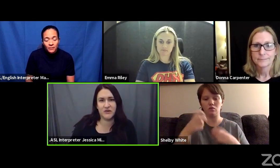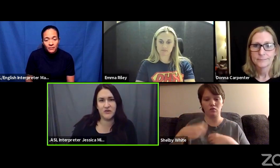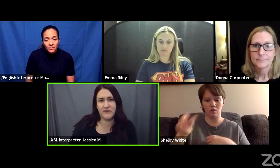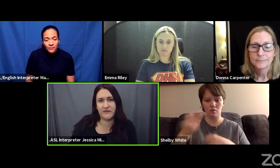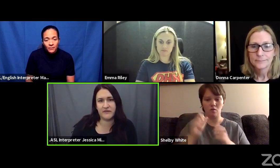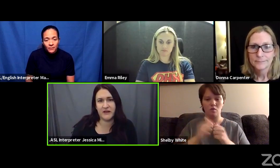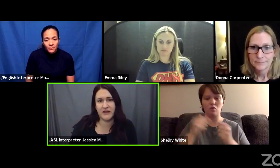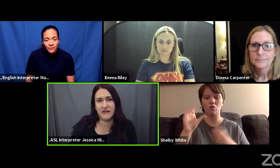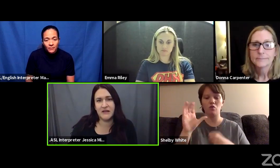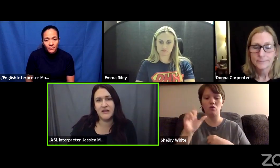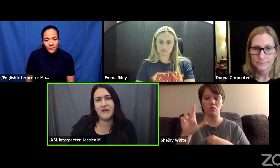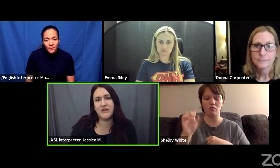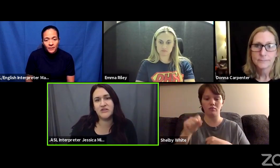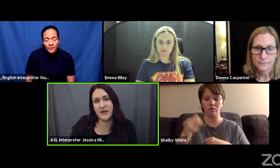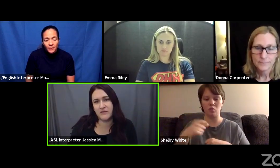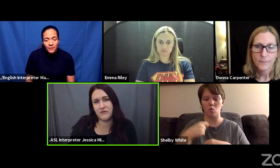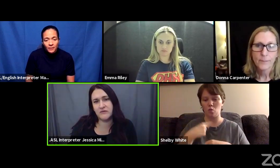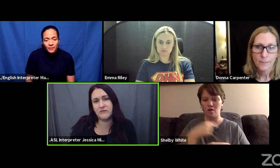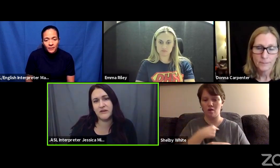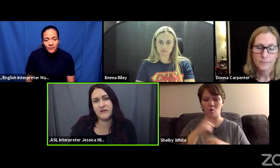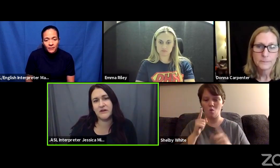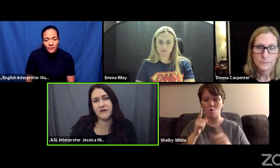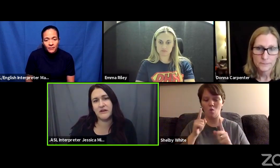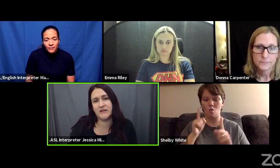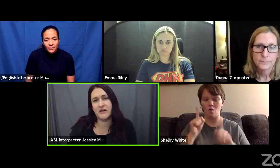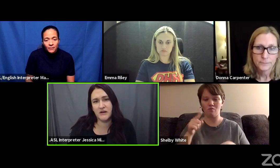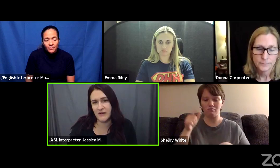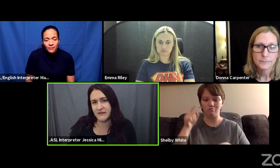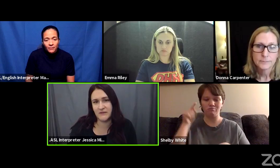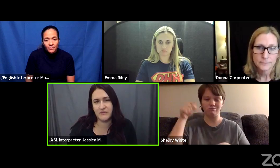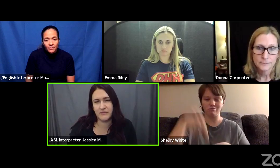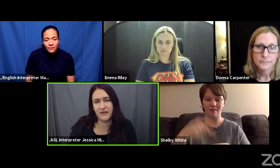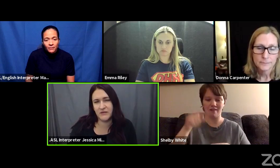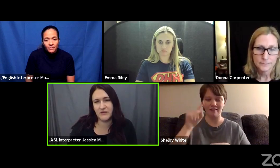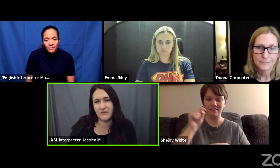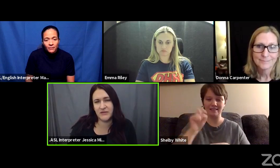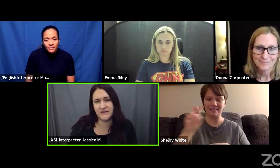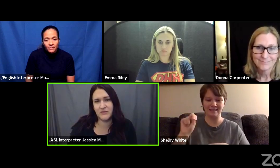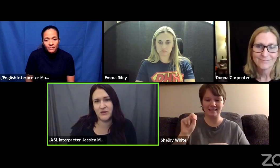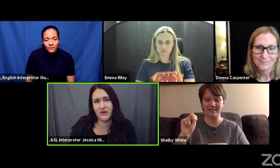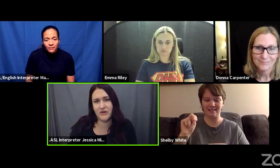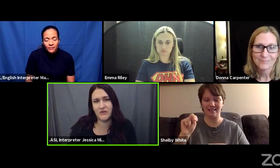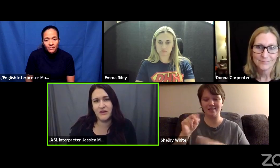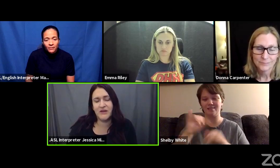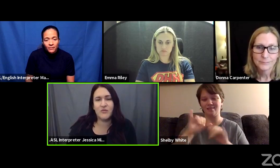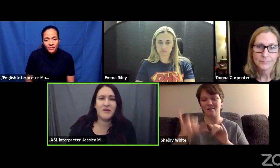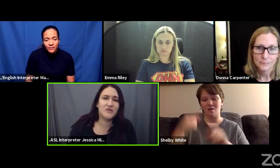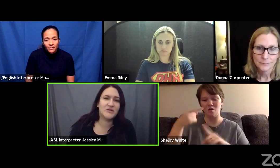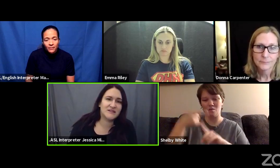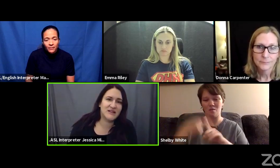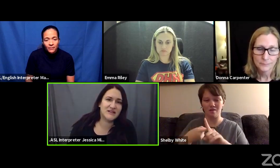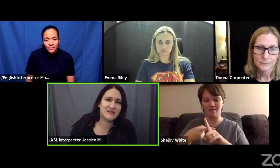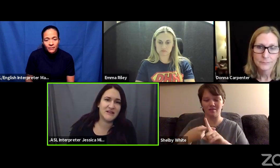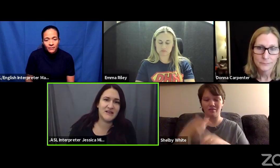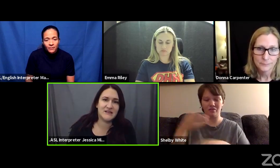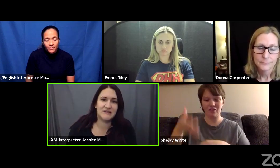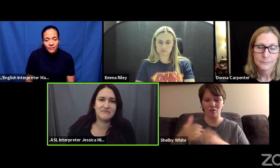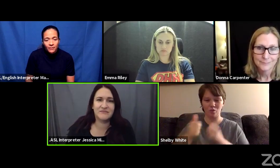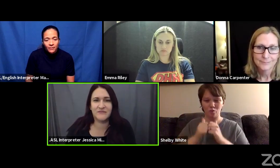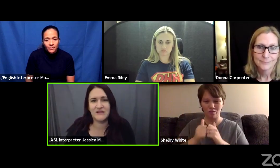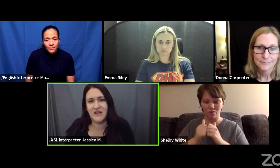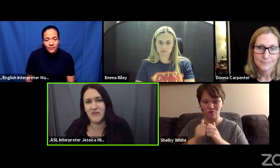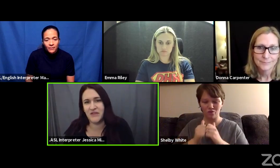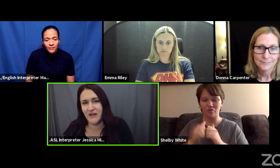just leave her home if I fly. If I travel with her in the car, that's about the only place that we'll go. We might go down to